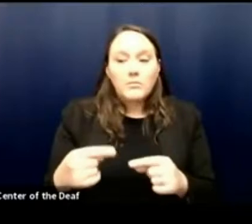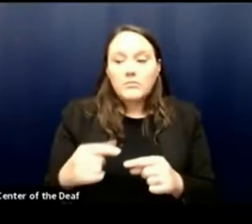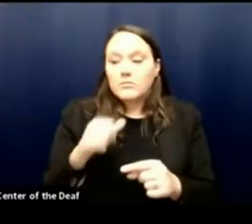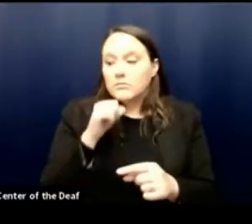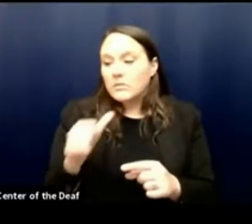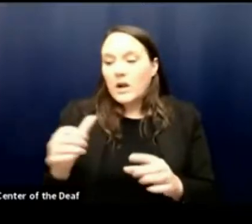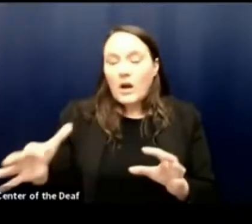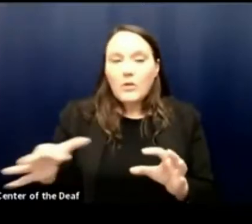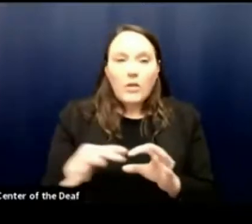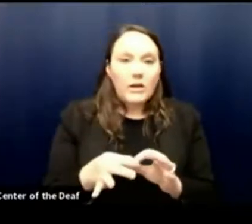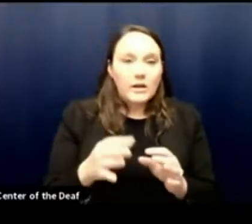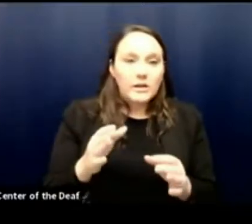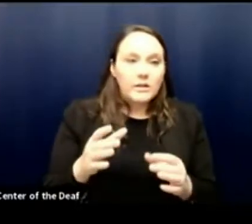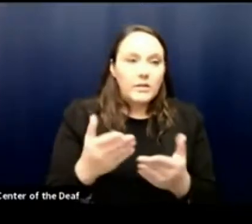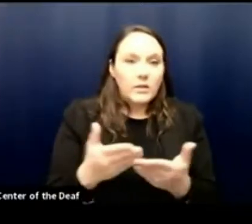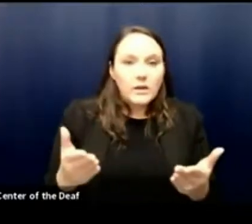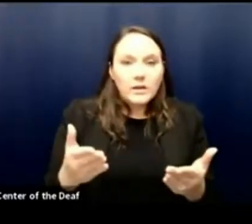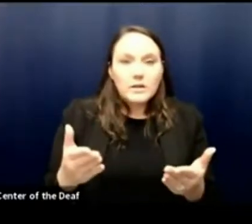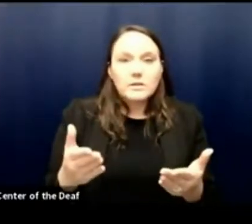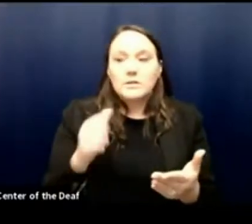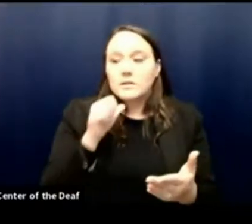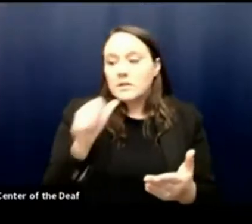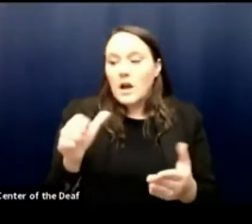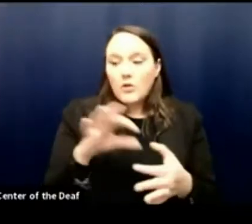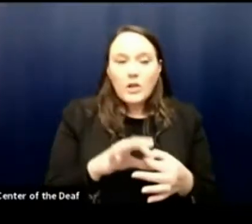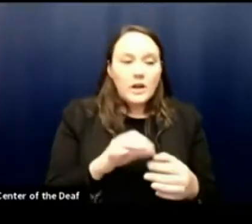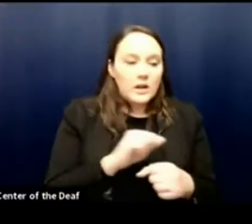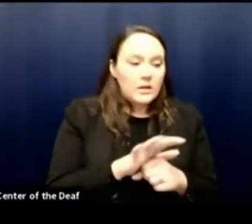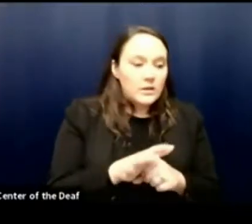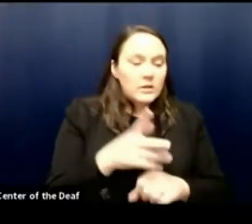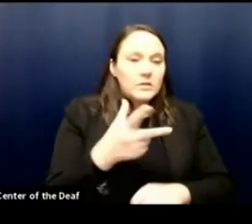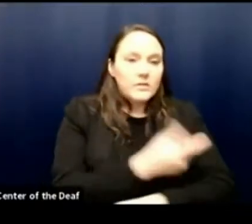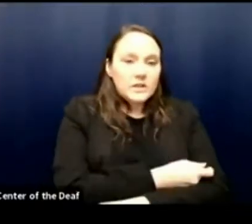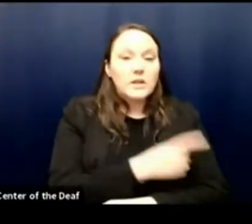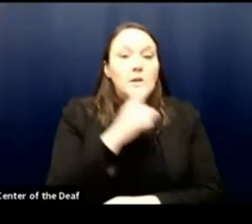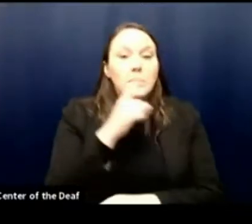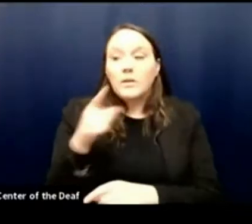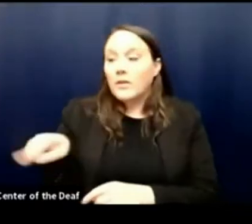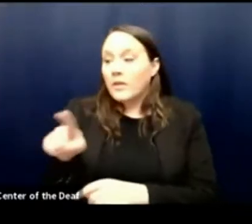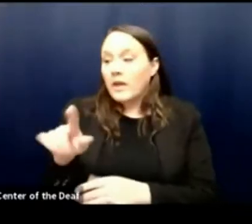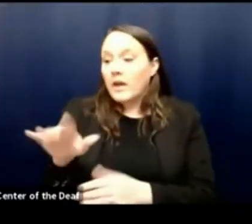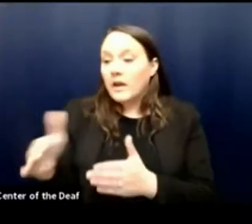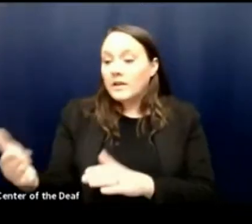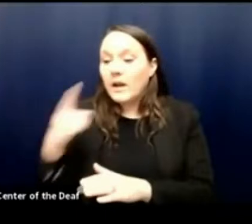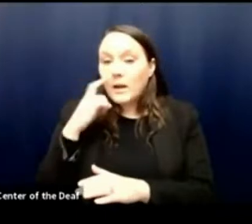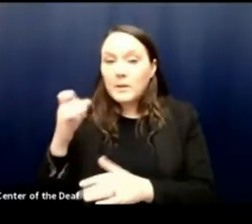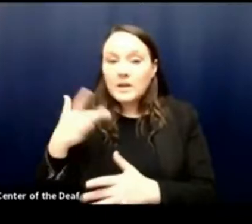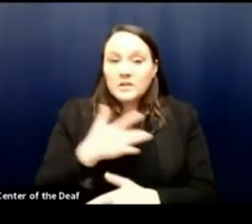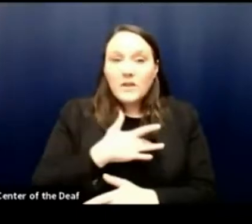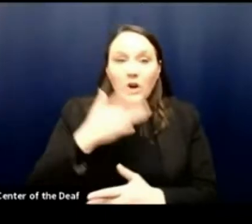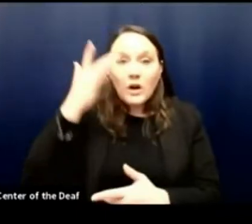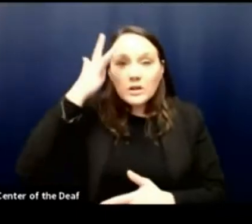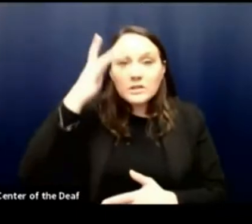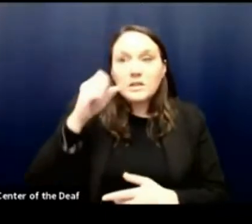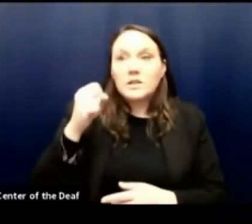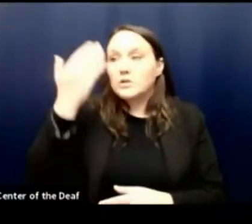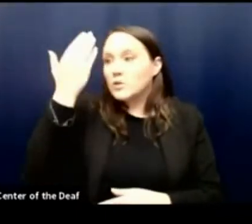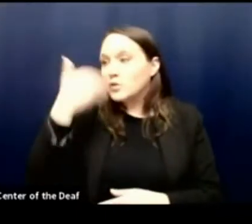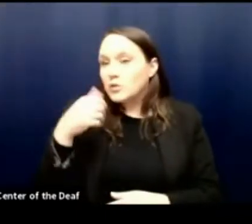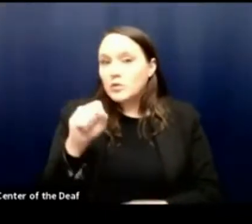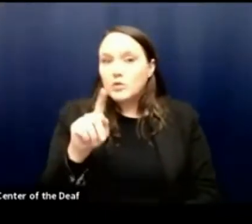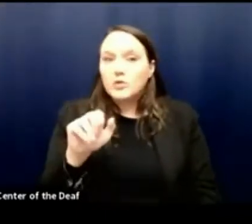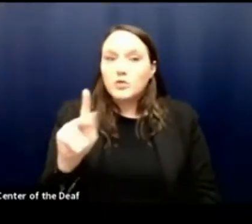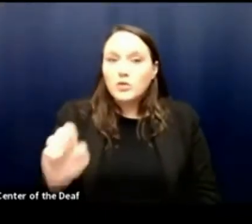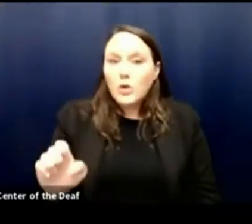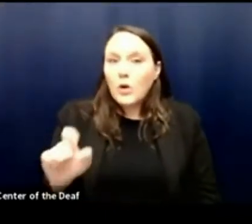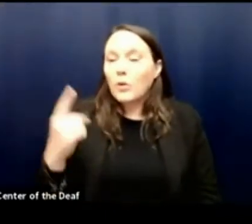to vaccine, unrelated to COVID, that die because of heart disease or they have a stroke or some other event